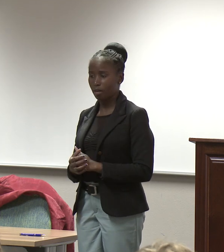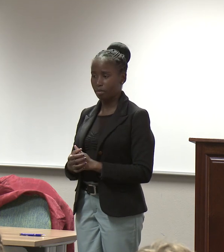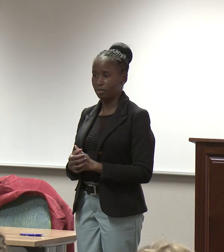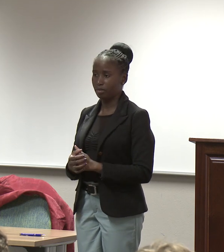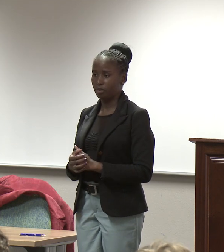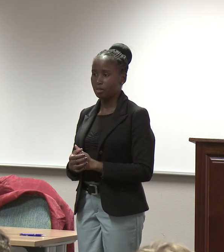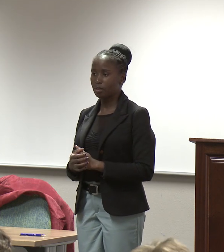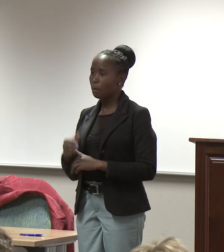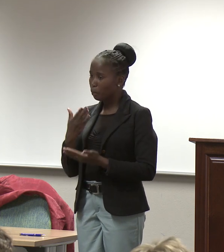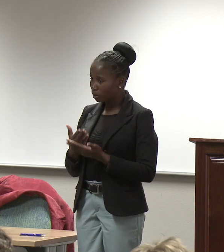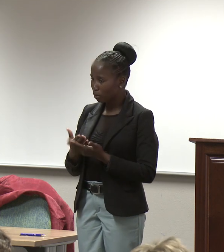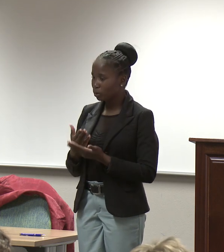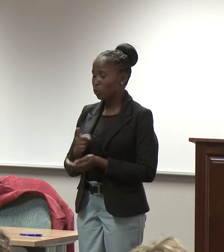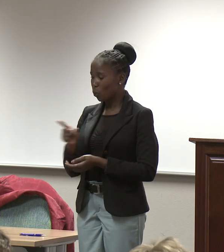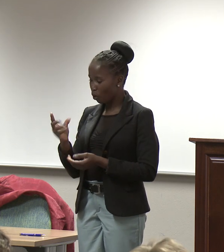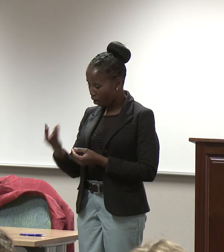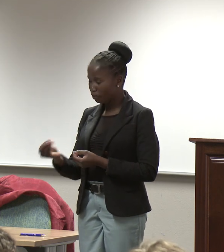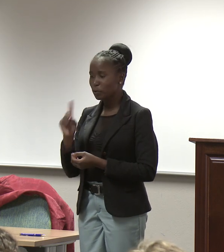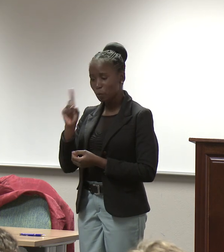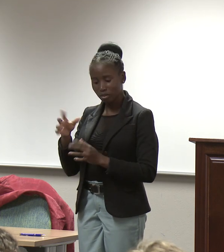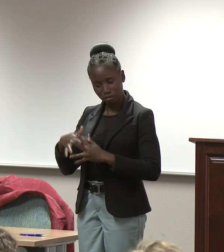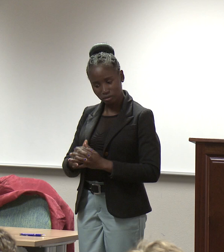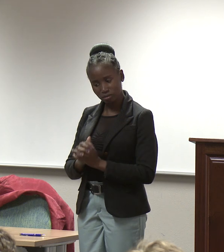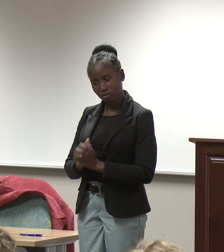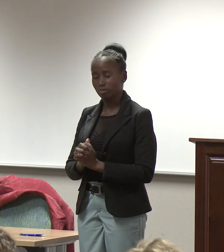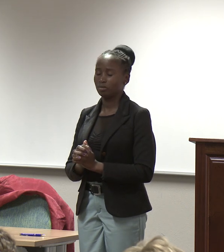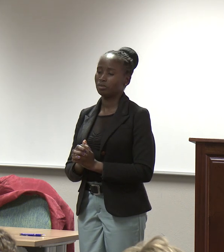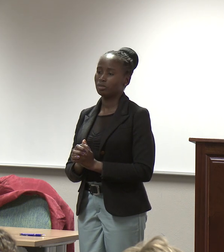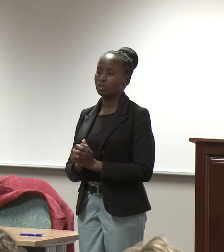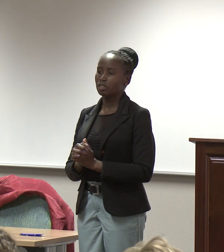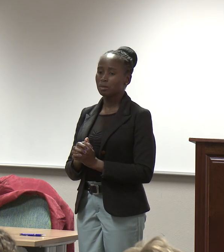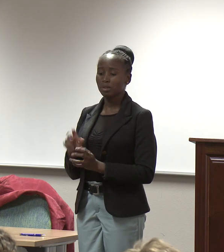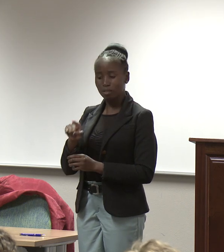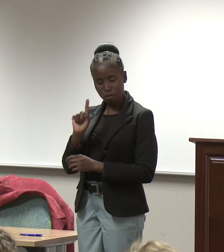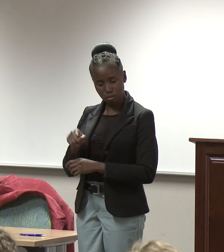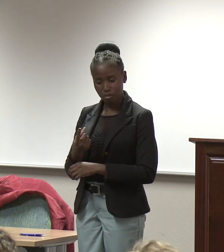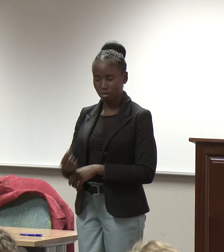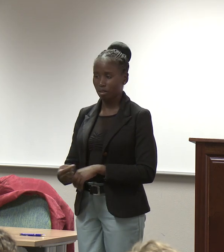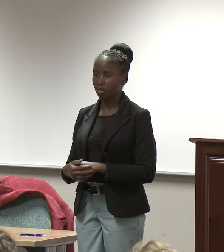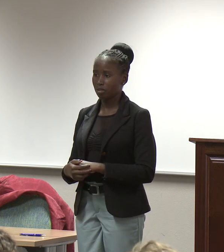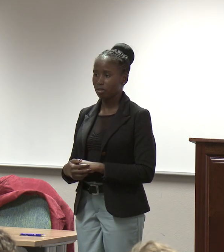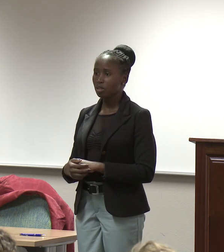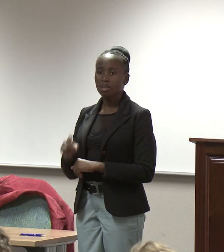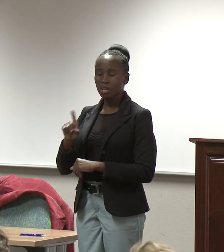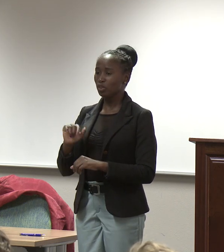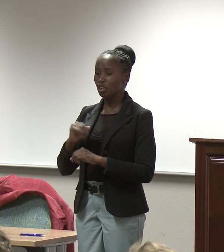unite and have new ideas about what has to be done. You cannot just